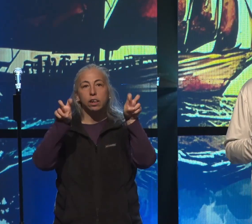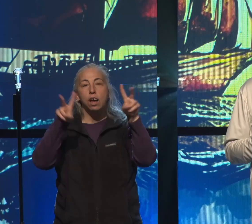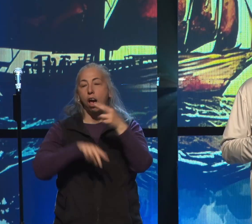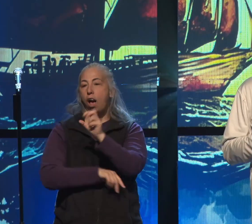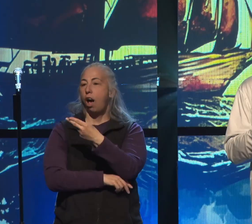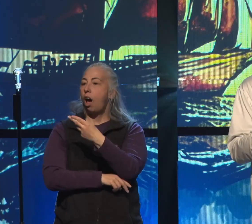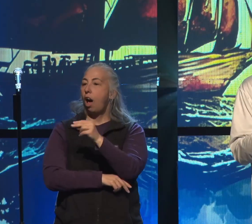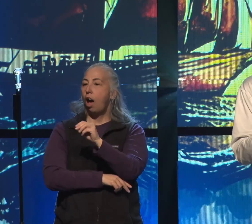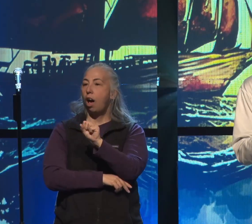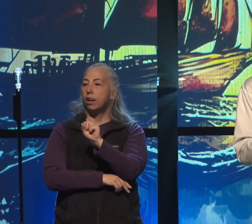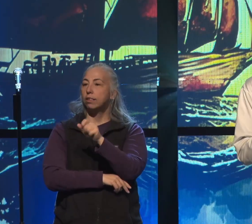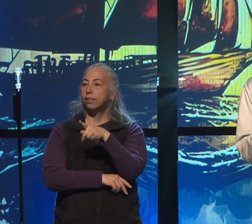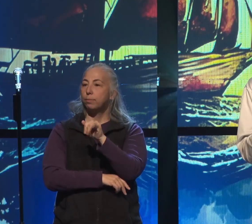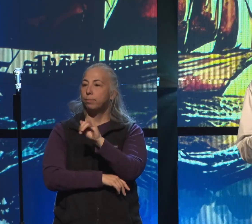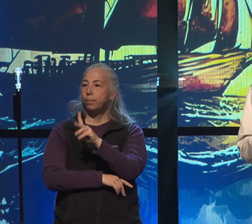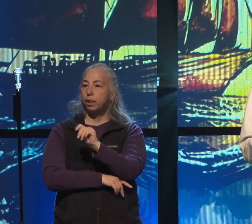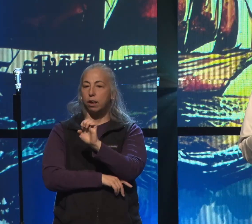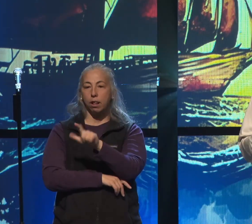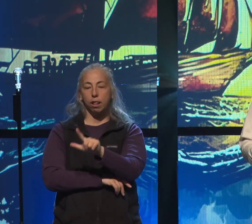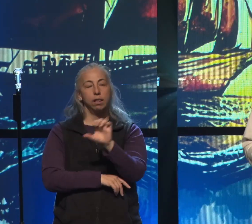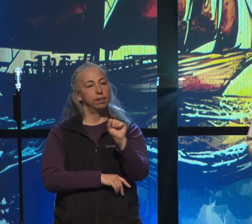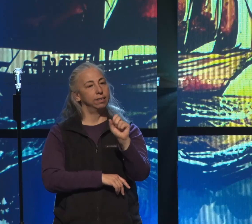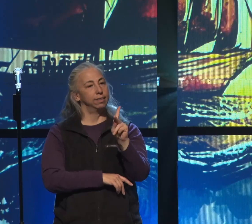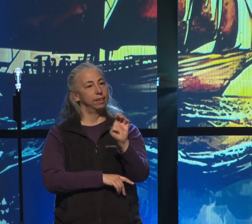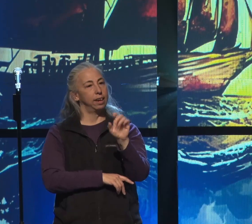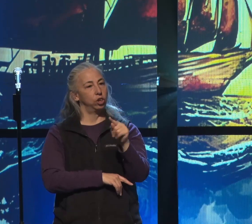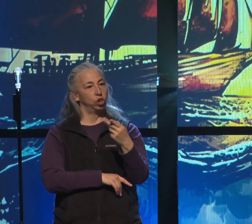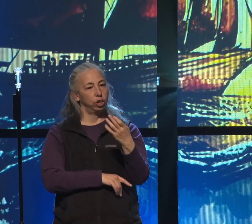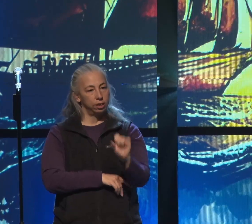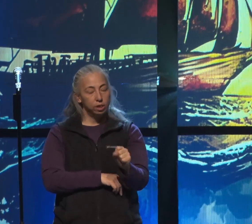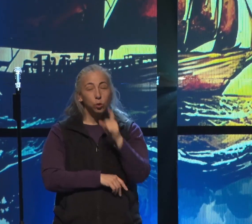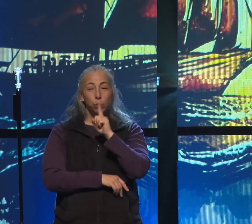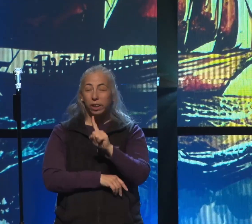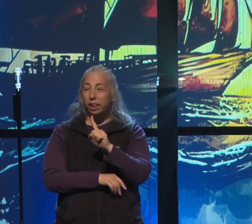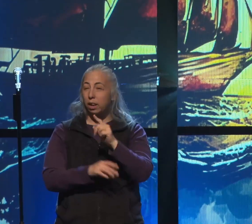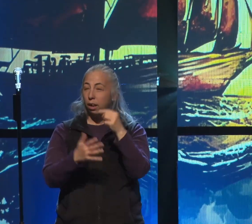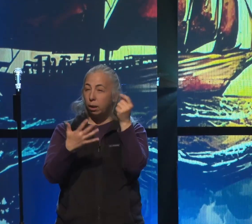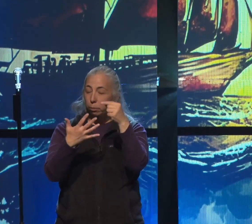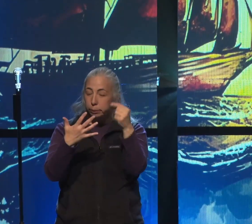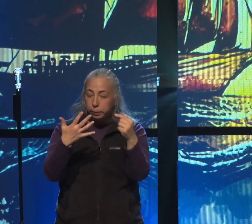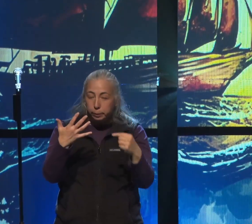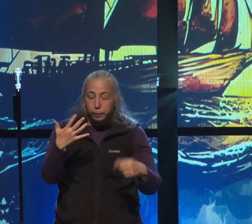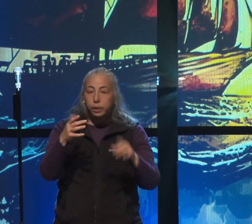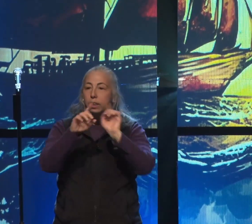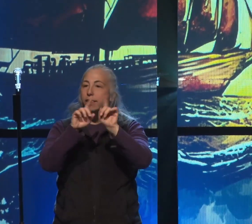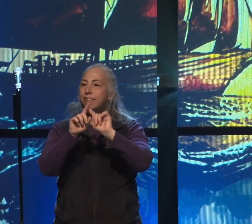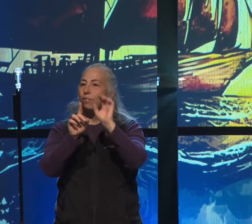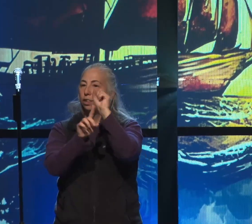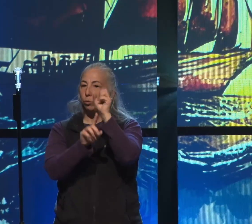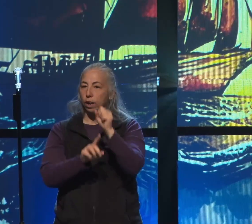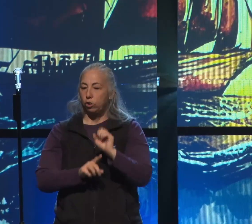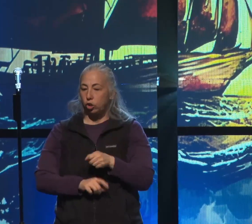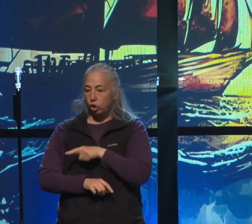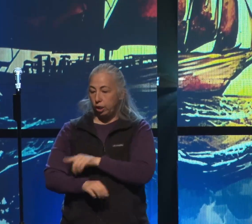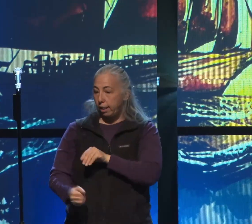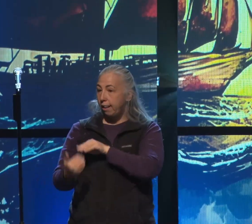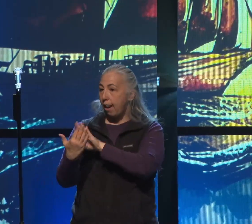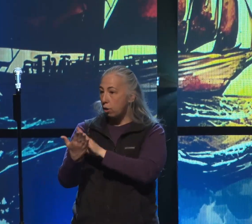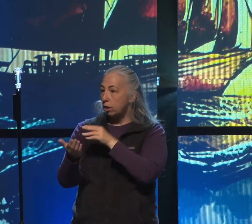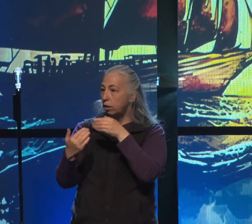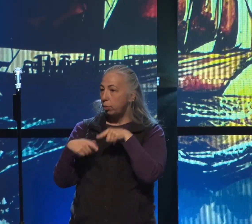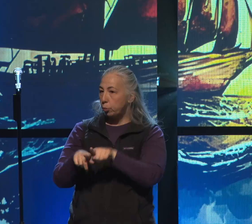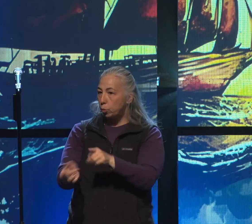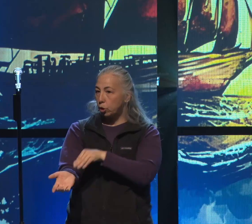Sketches. And Hospital Sketches kind of detailed all of these trials and tribulations that she encountered as a nurse. And it was